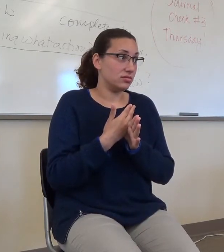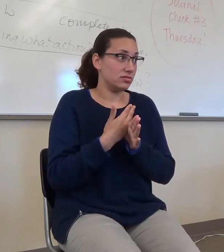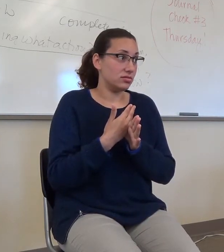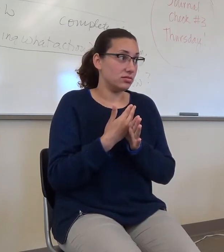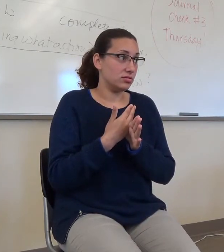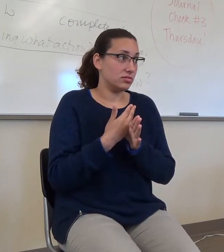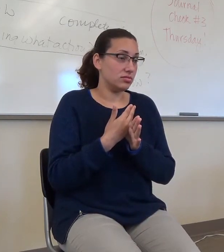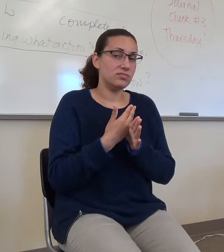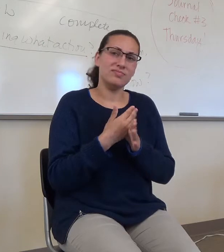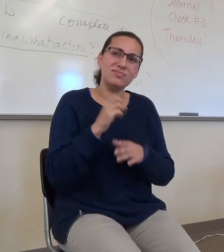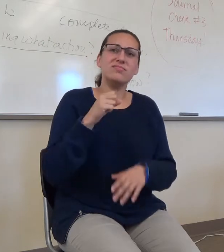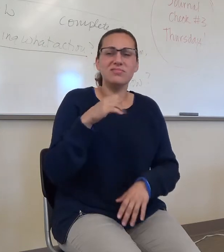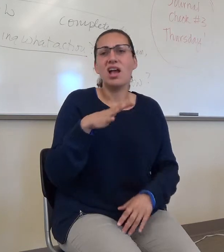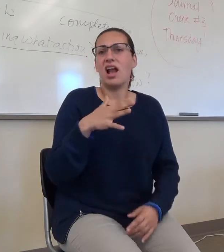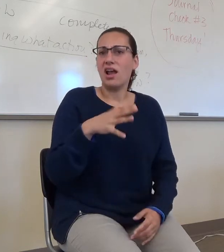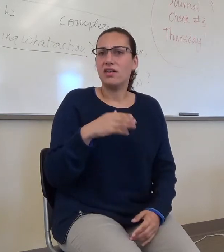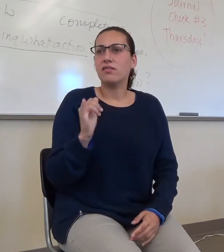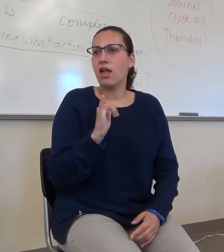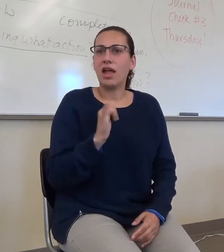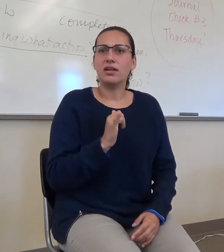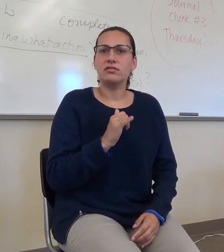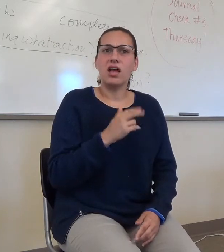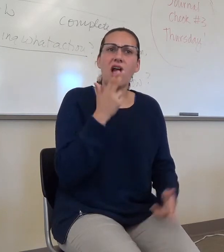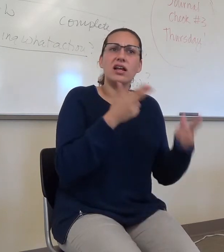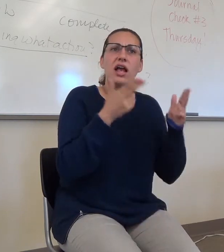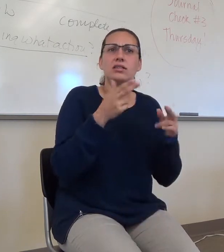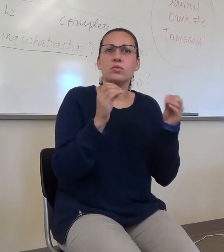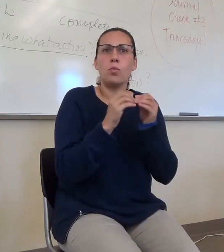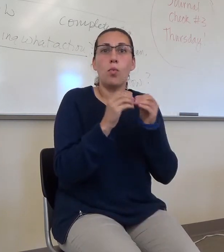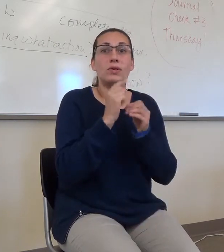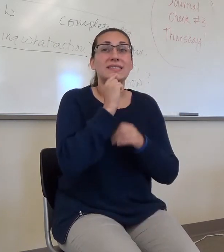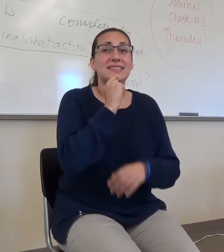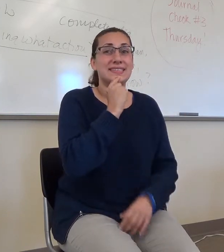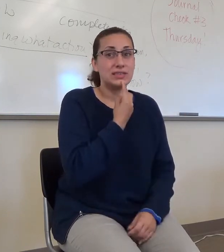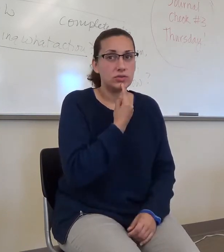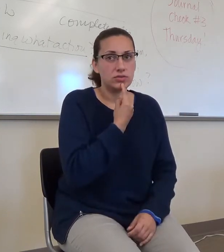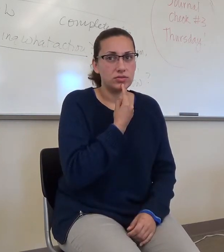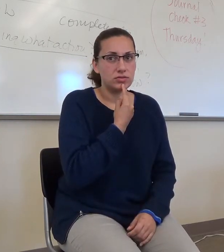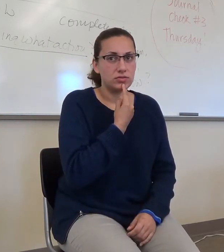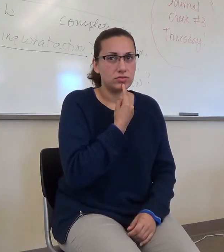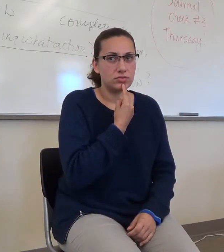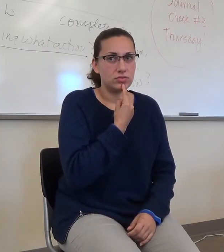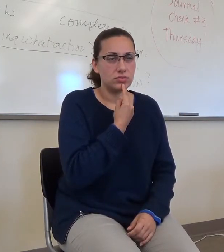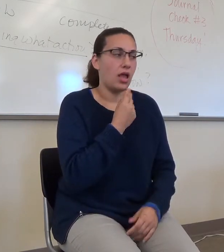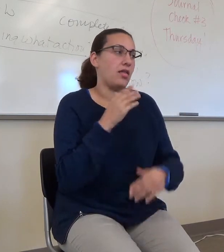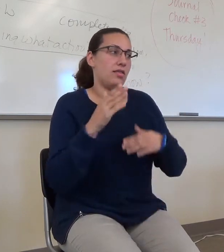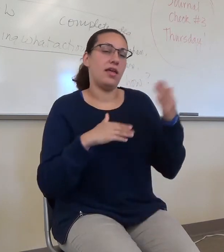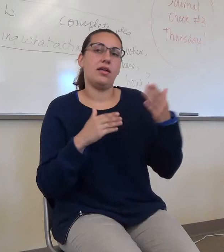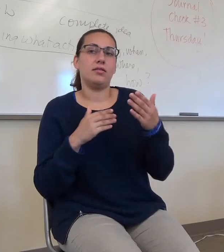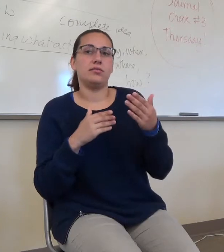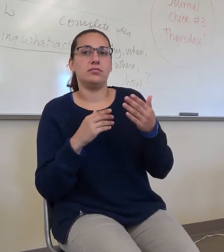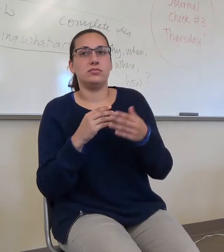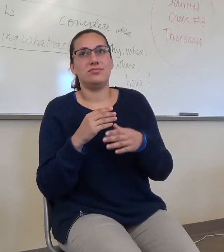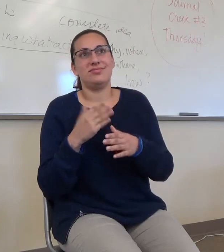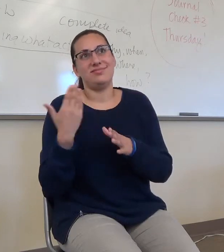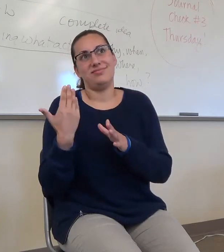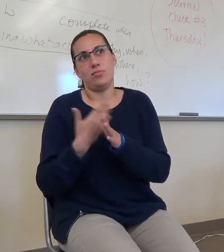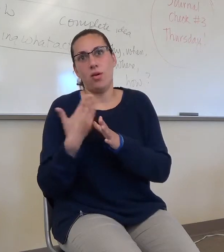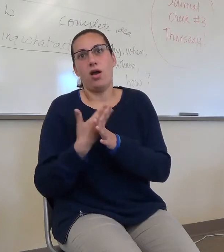Yeah, we kind of think of them as being more serious than just being a nuisance, right? But this is,